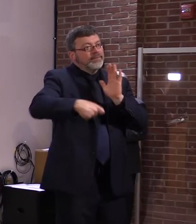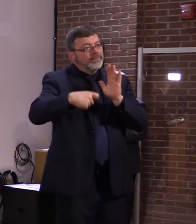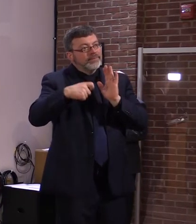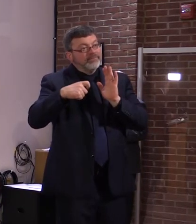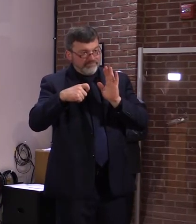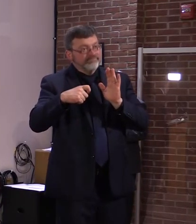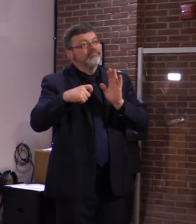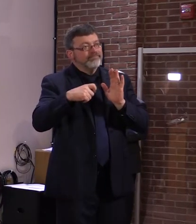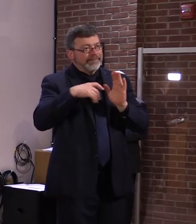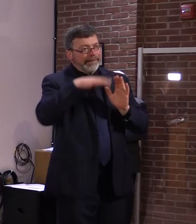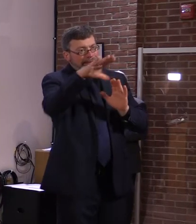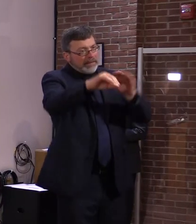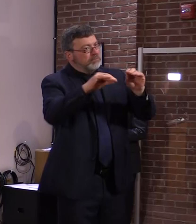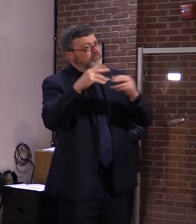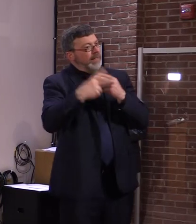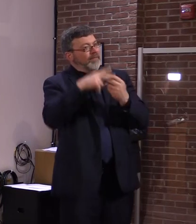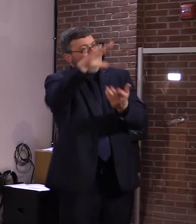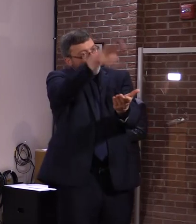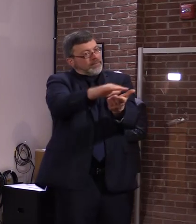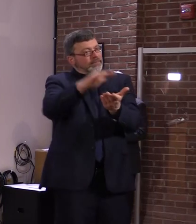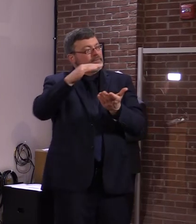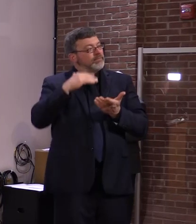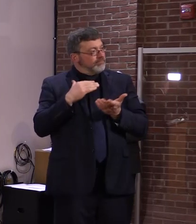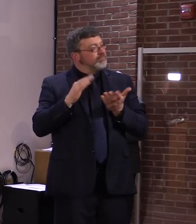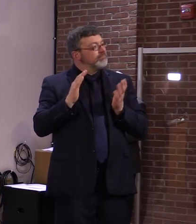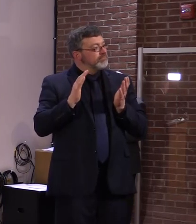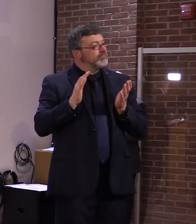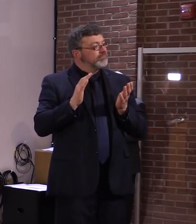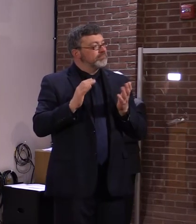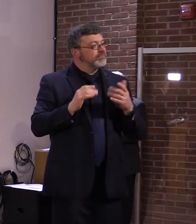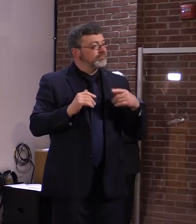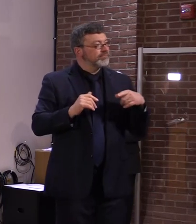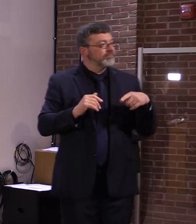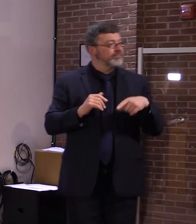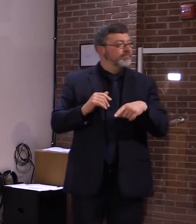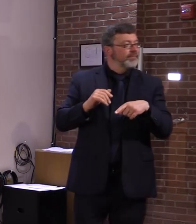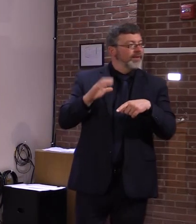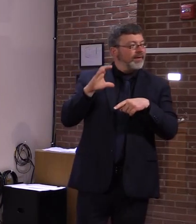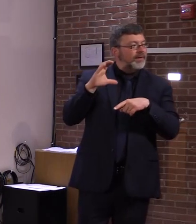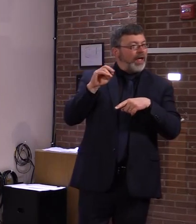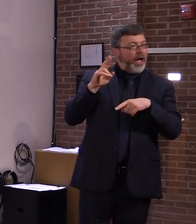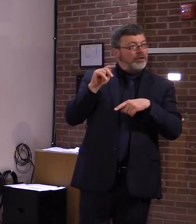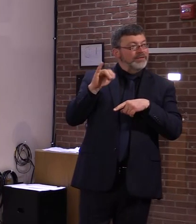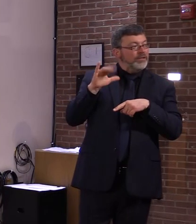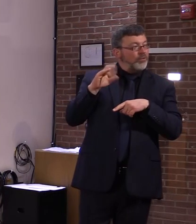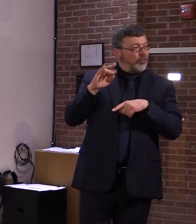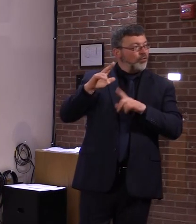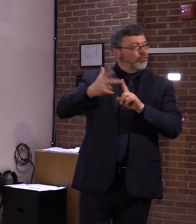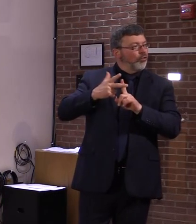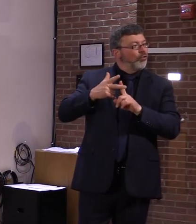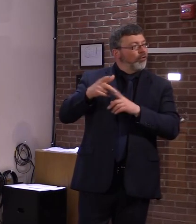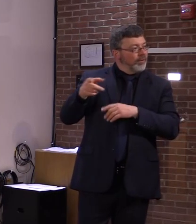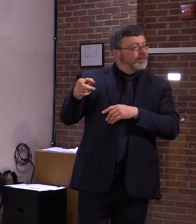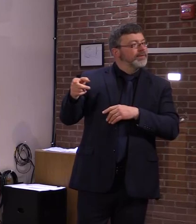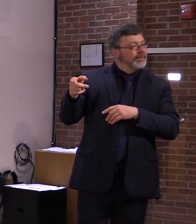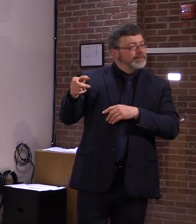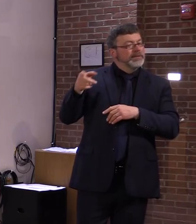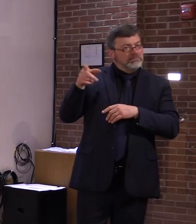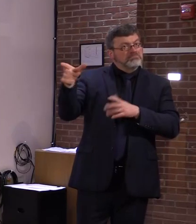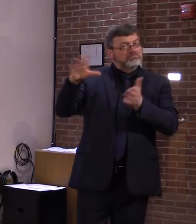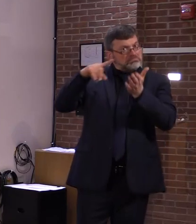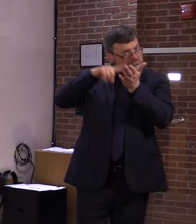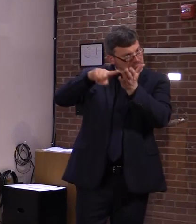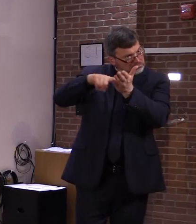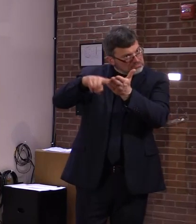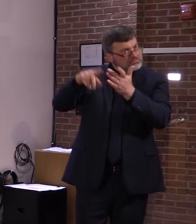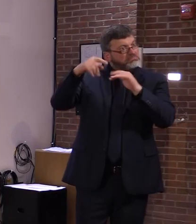I'm sure we'll learn more as we go along. I'd be curious to know what those numbers are. And I'm going to leave it at that. I appreciate the time, and I wish